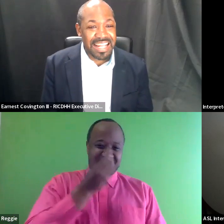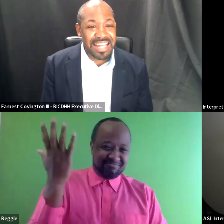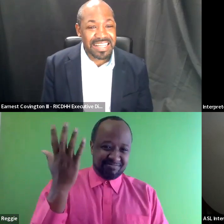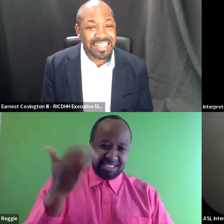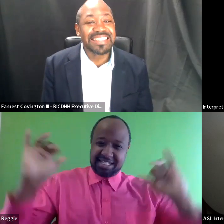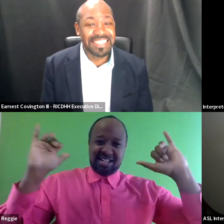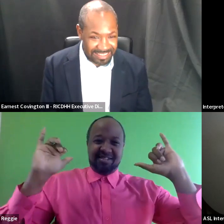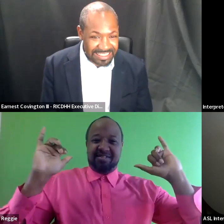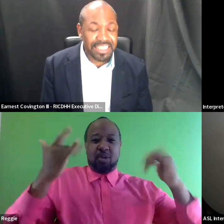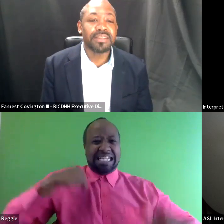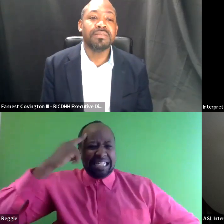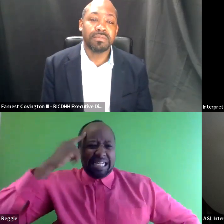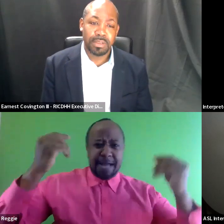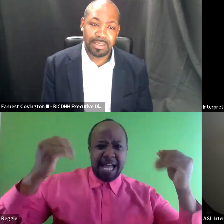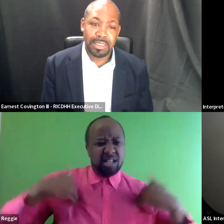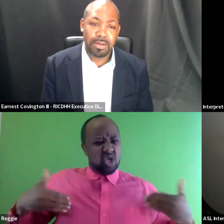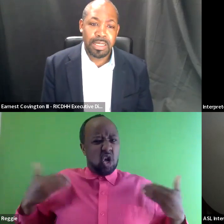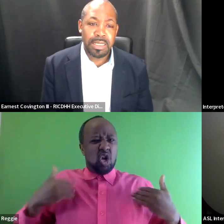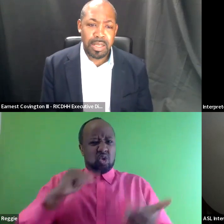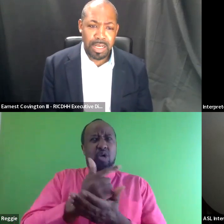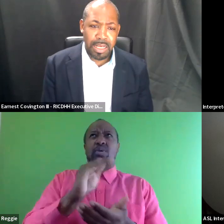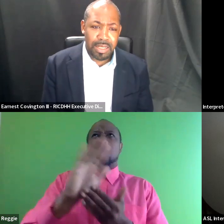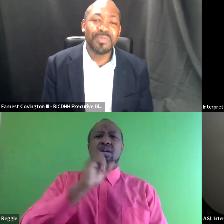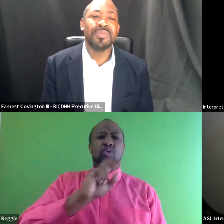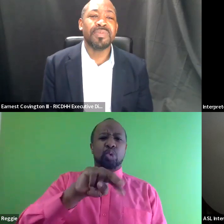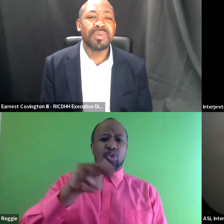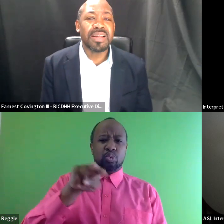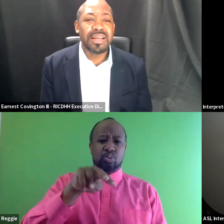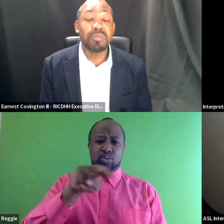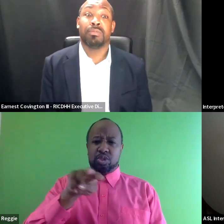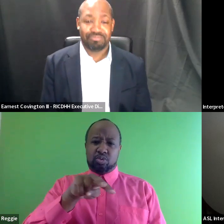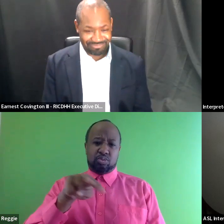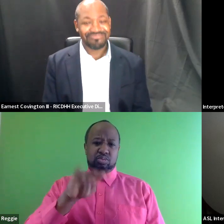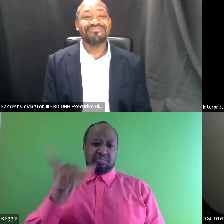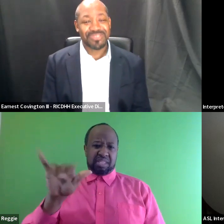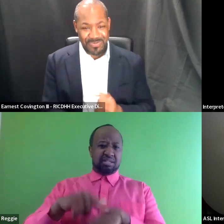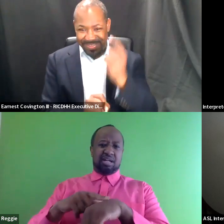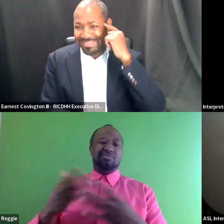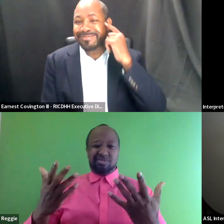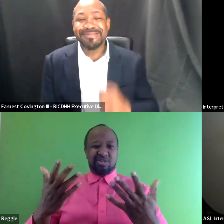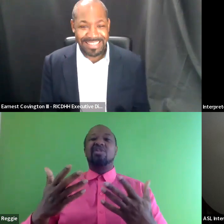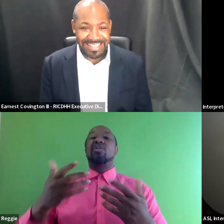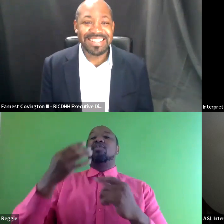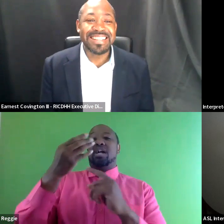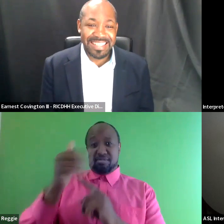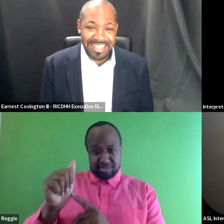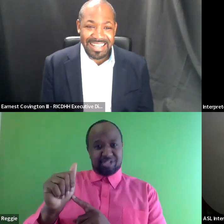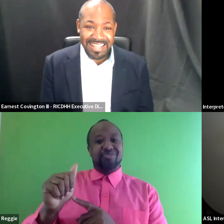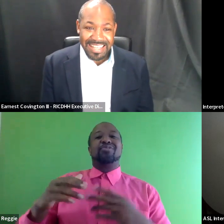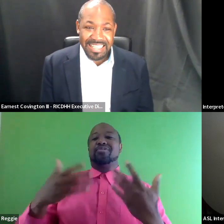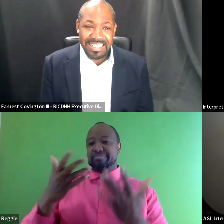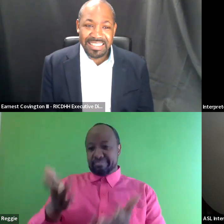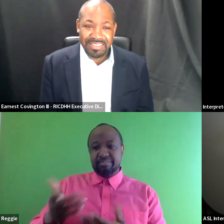So I applied this time, but I still had that don't care attitude. I was still young, 22 at that time.